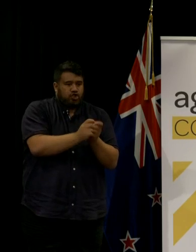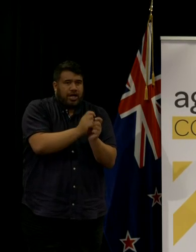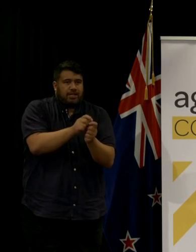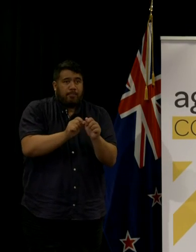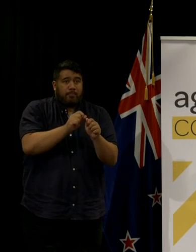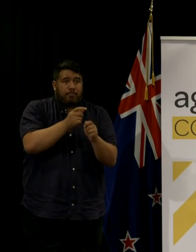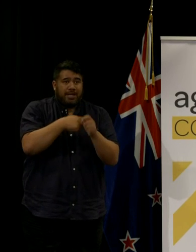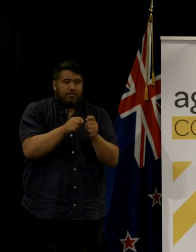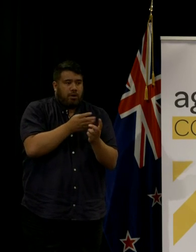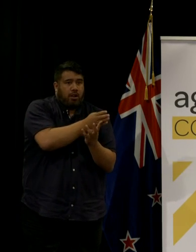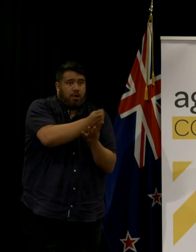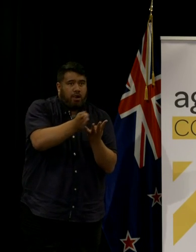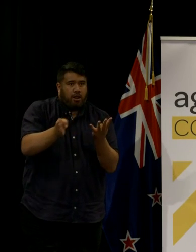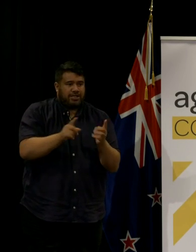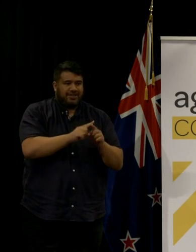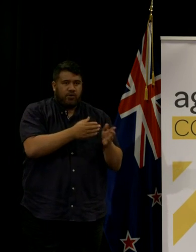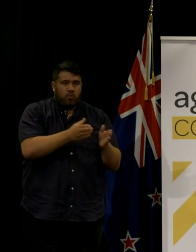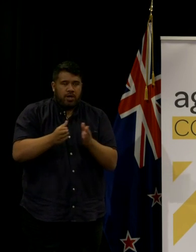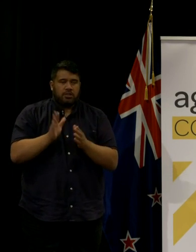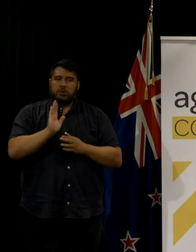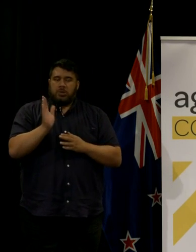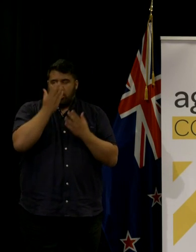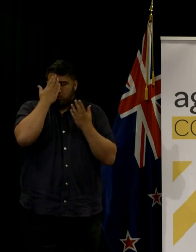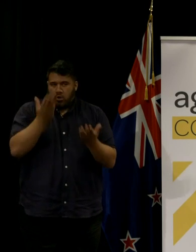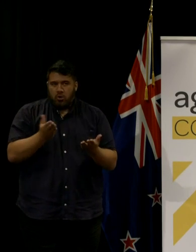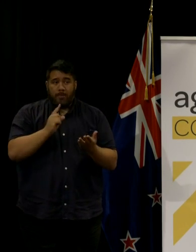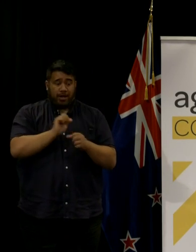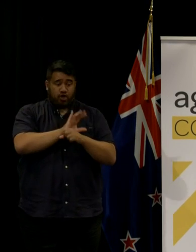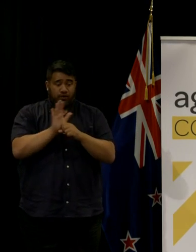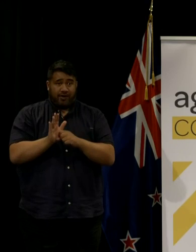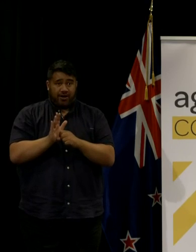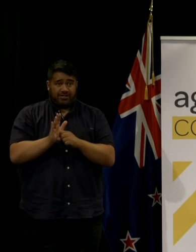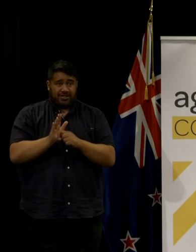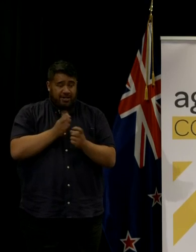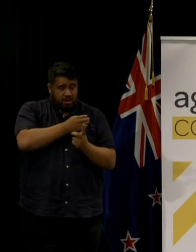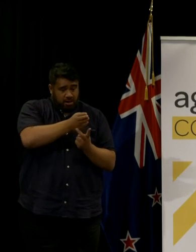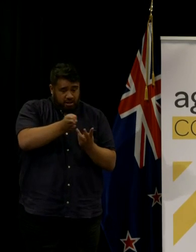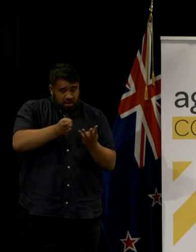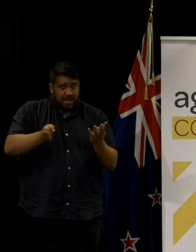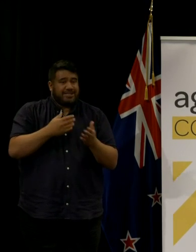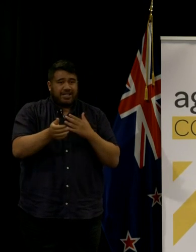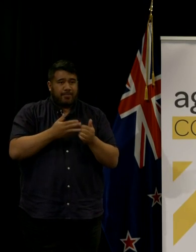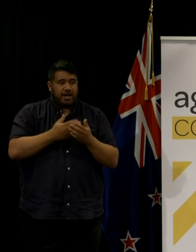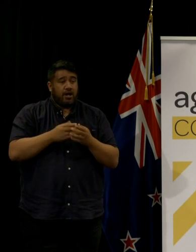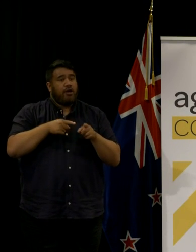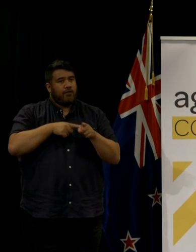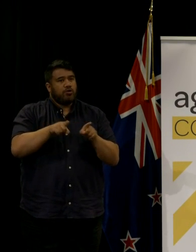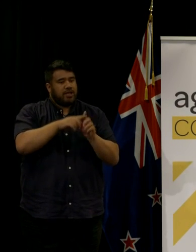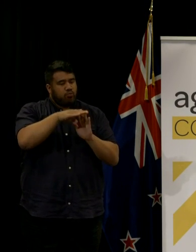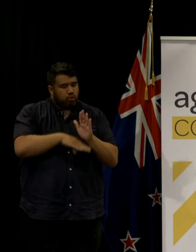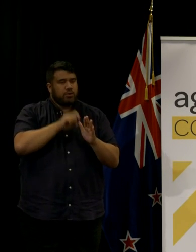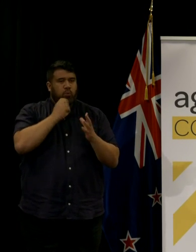the virus as it is. Whatever the strain, we know that the way to beat it is the same, and that's doing what we are doing. Is the rate of